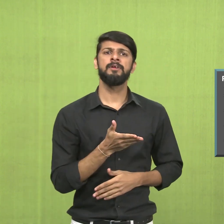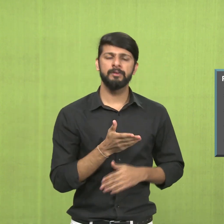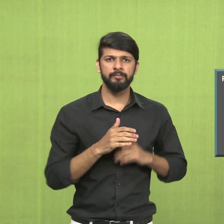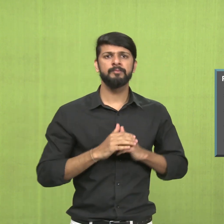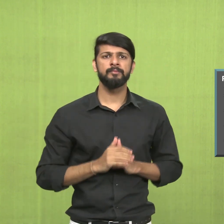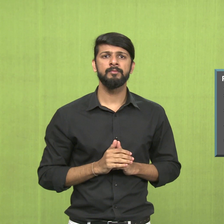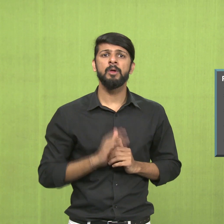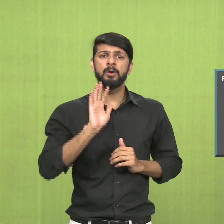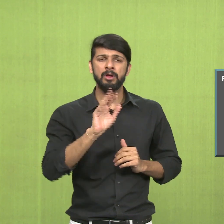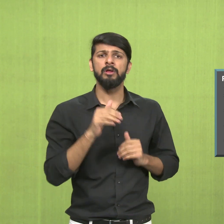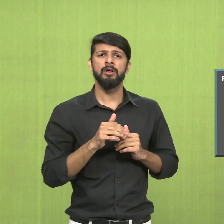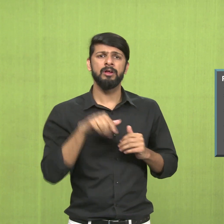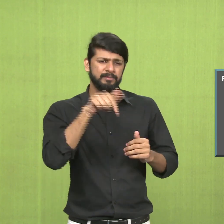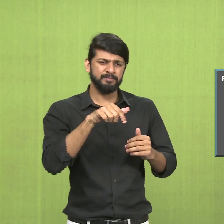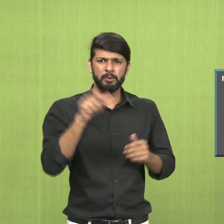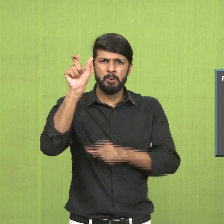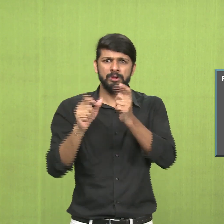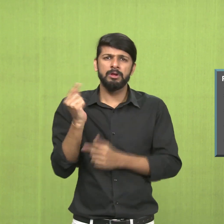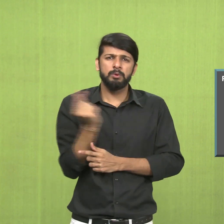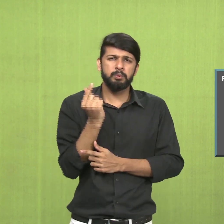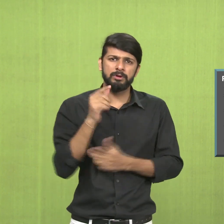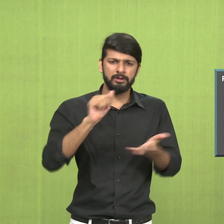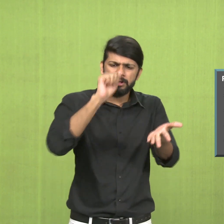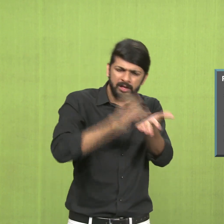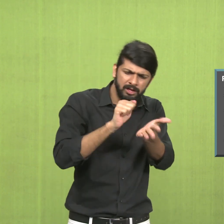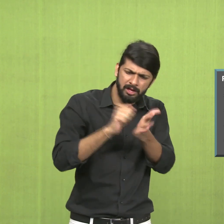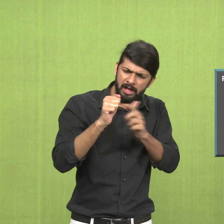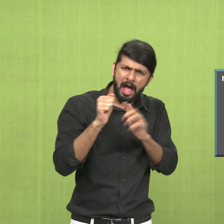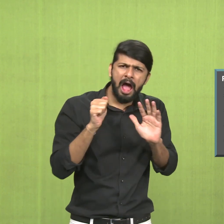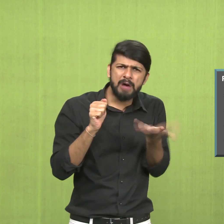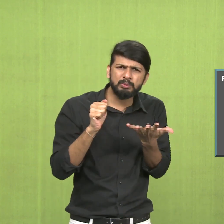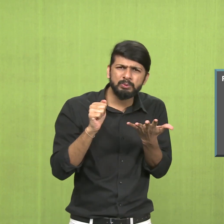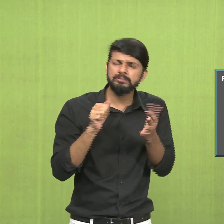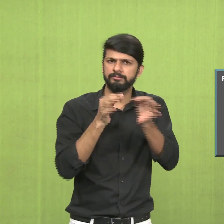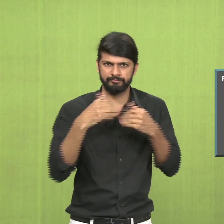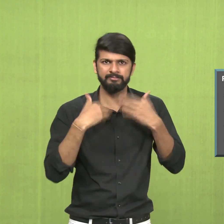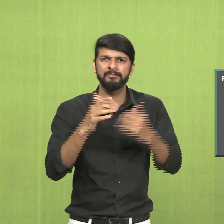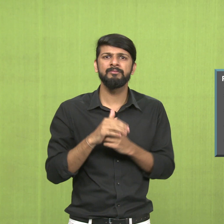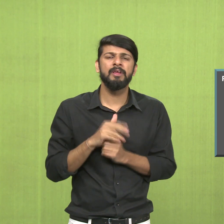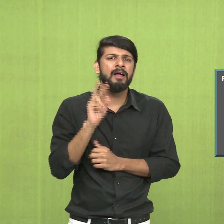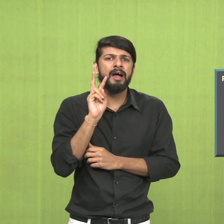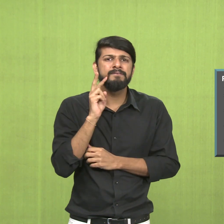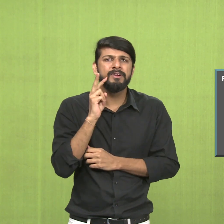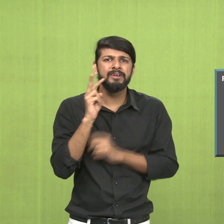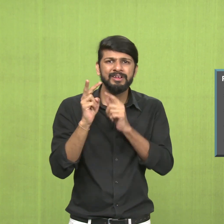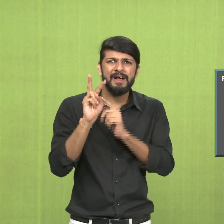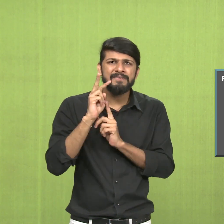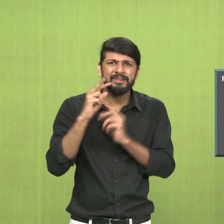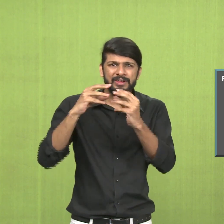and printing has been coming along as a form of decoration. In the earlier time, people